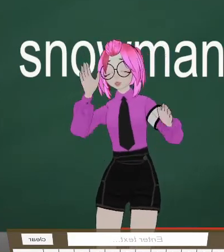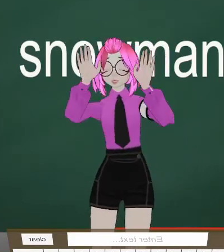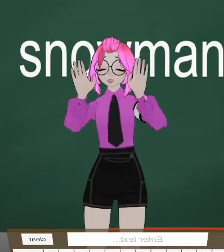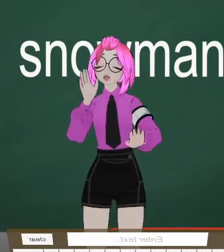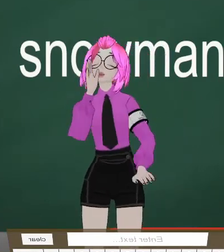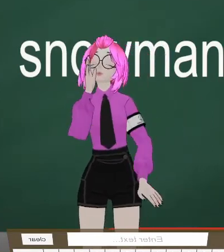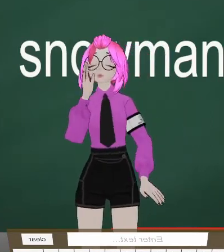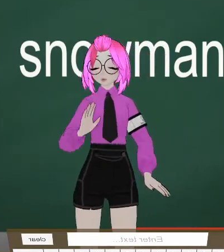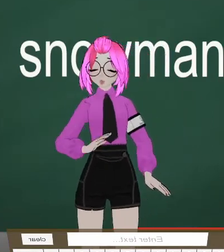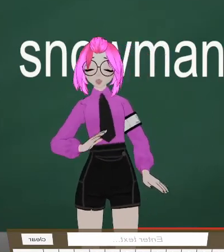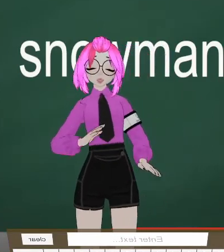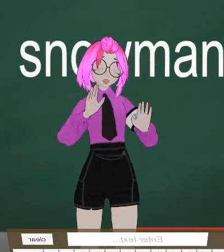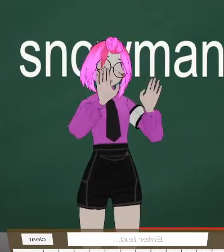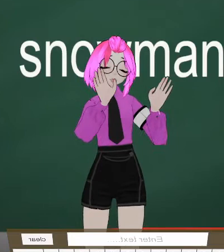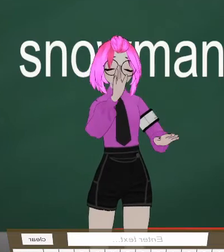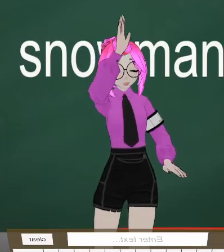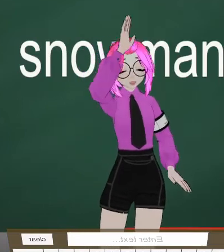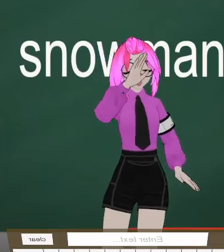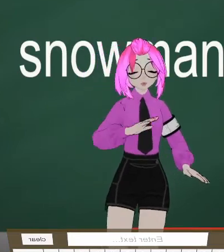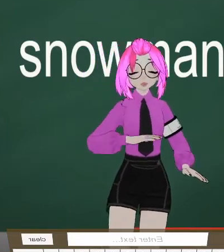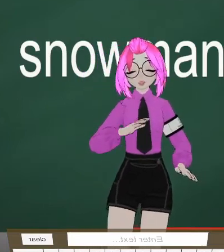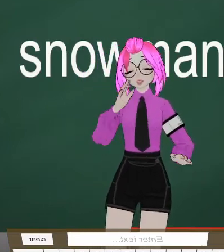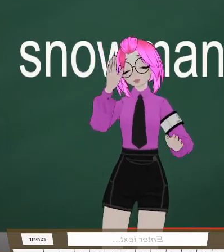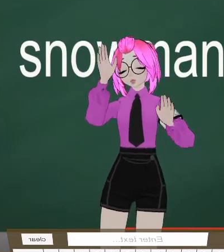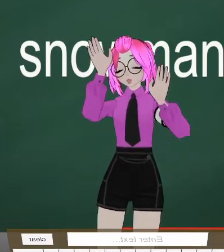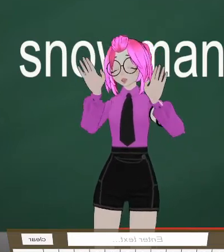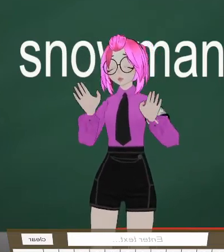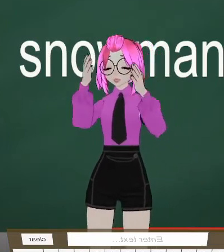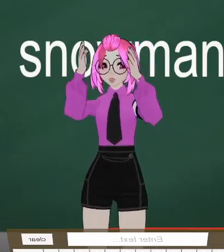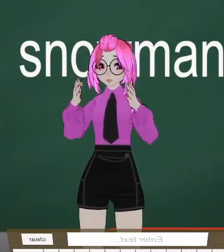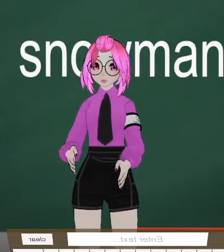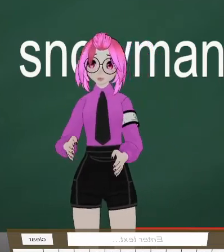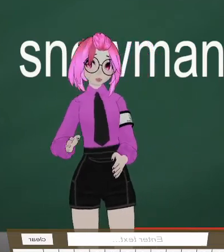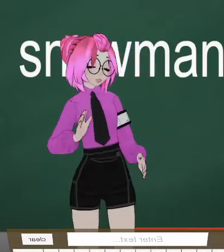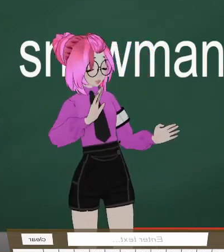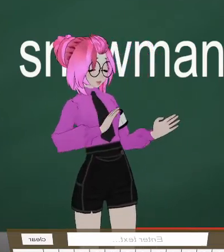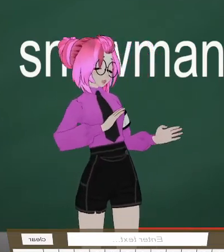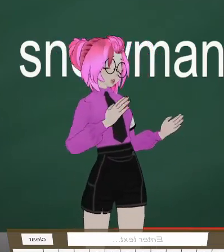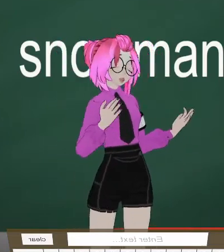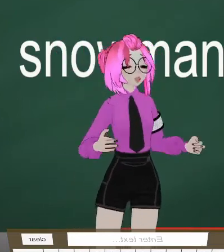snow woman snow man or snow person that's totally fine